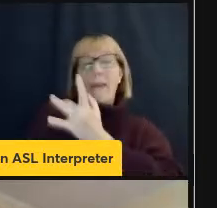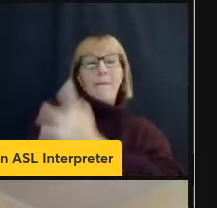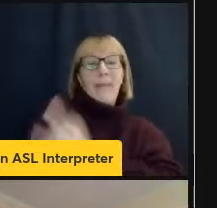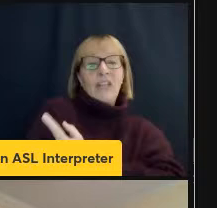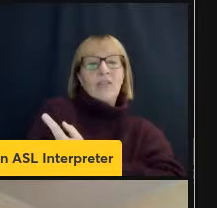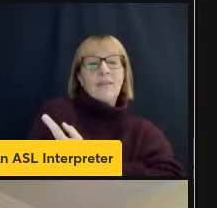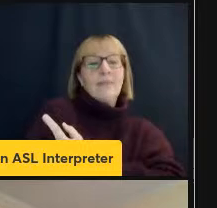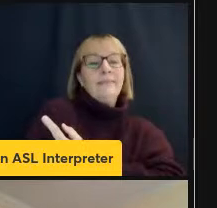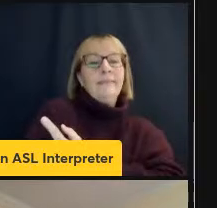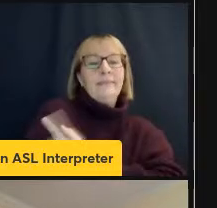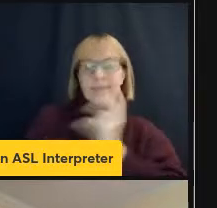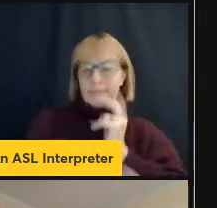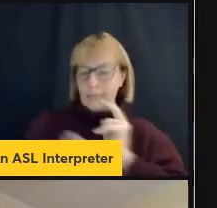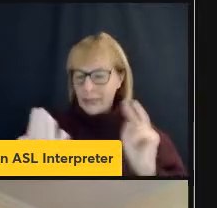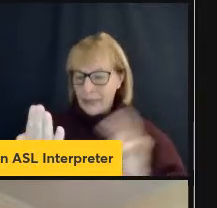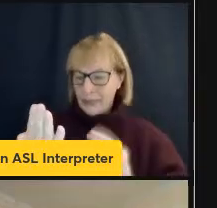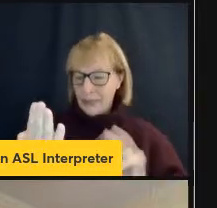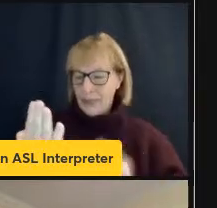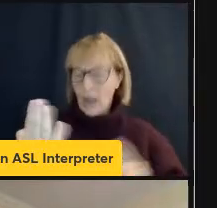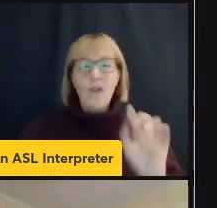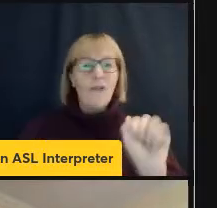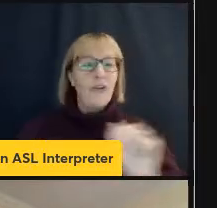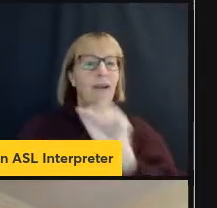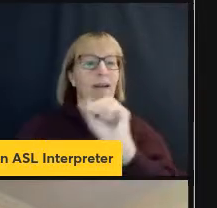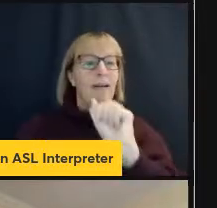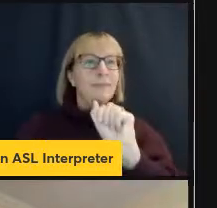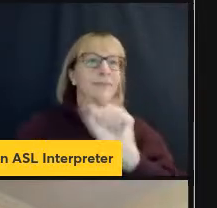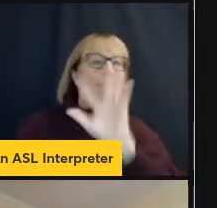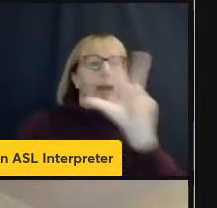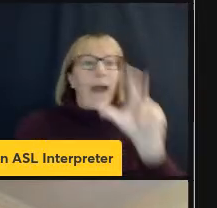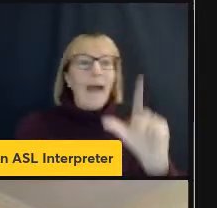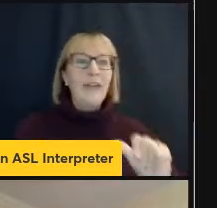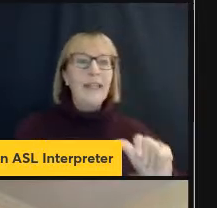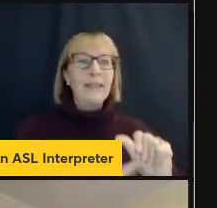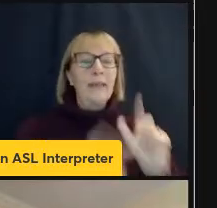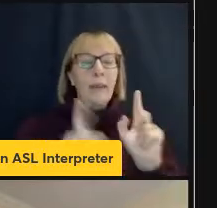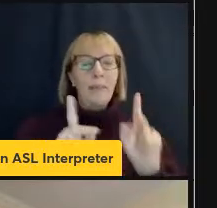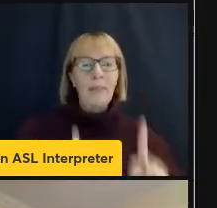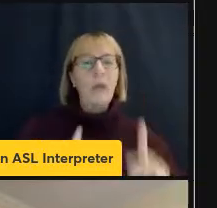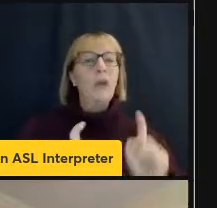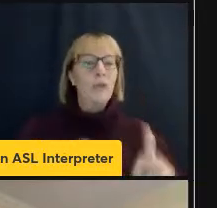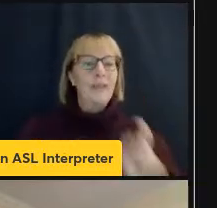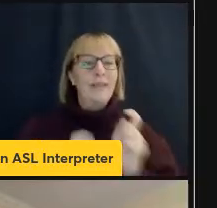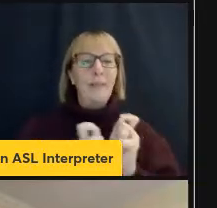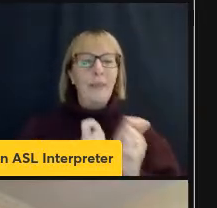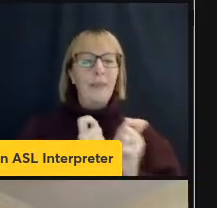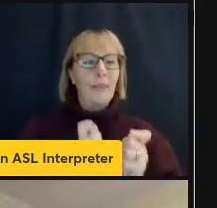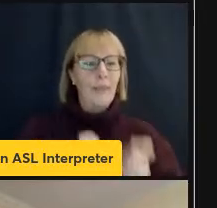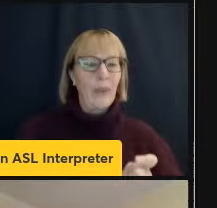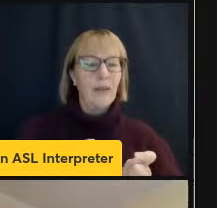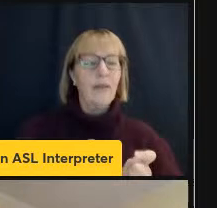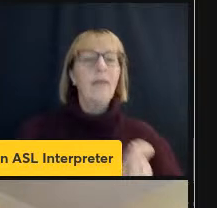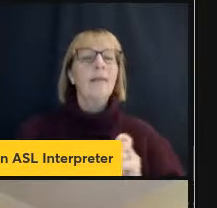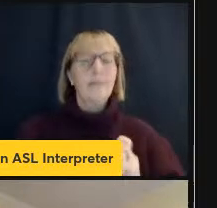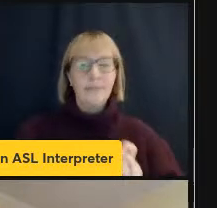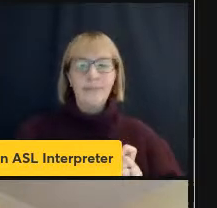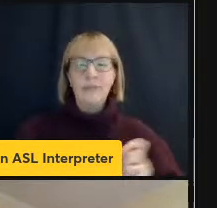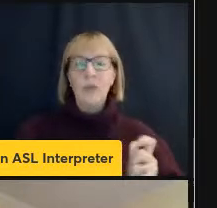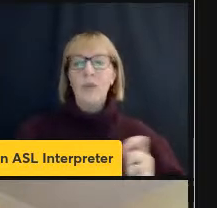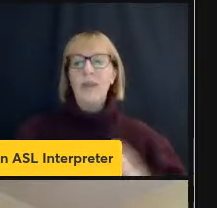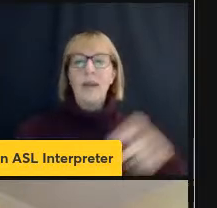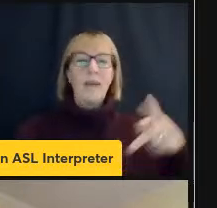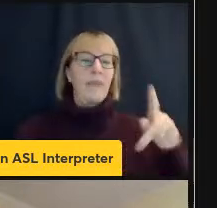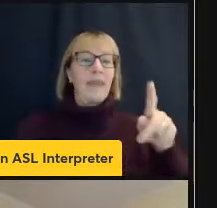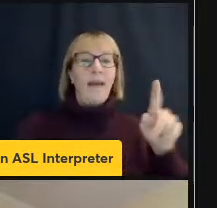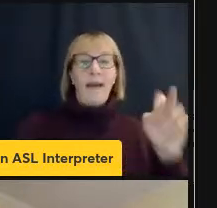you need to correct for African Americans. There's nothing so prominent to patients with pulmonary function tests. So